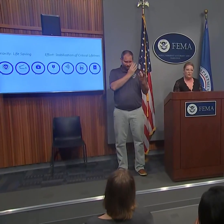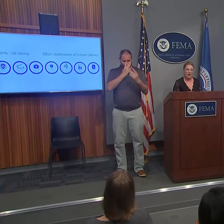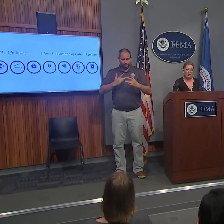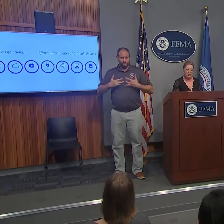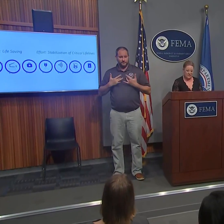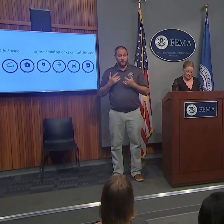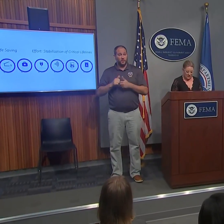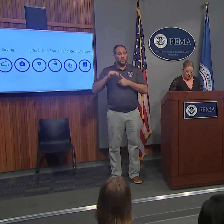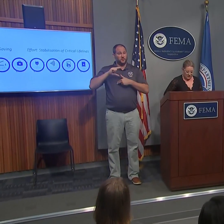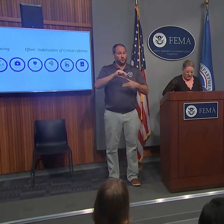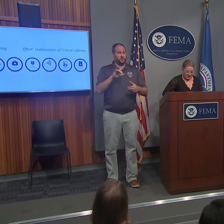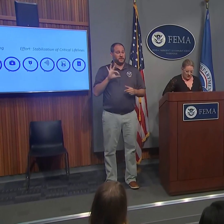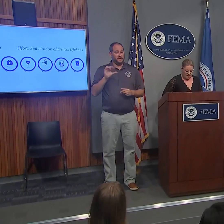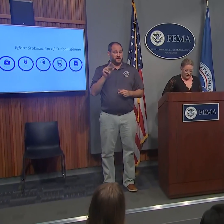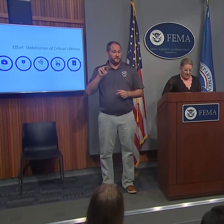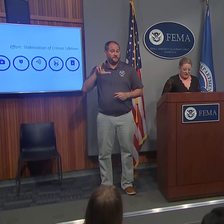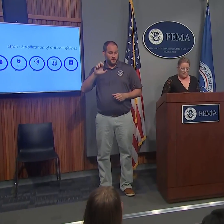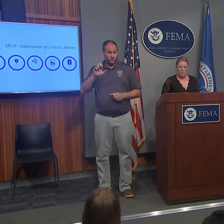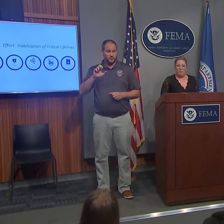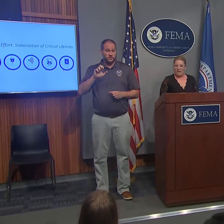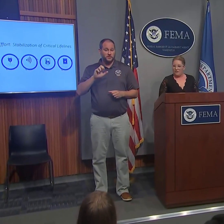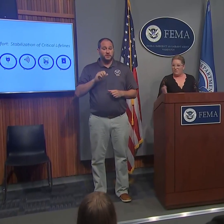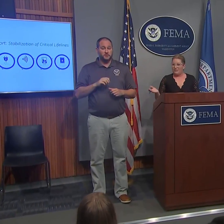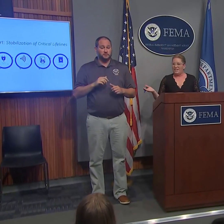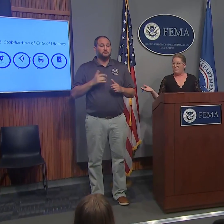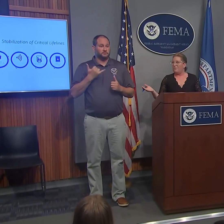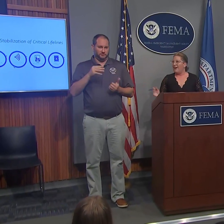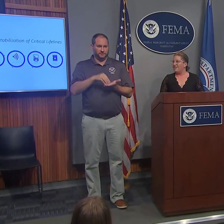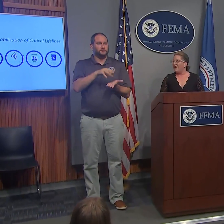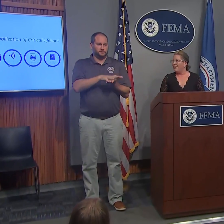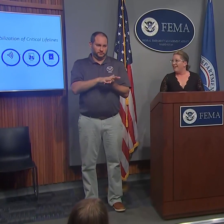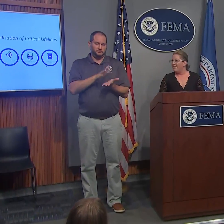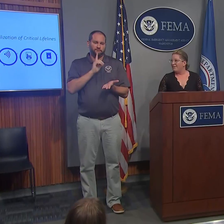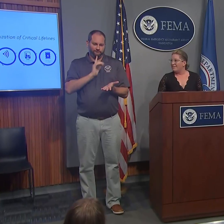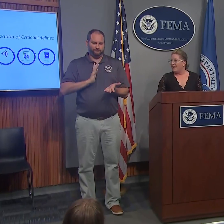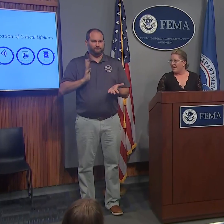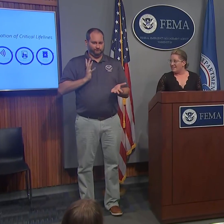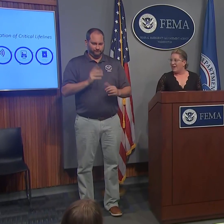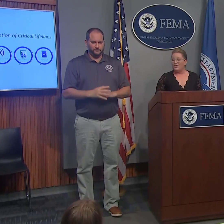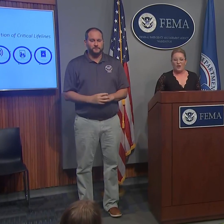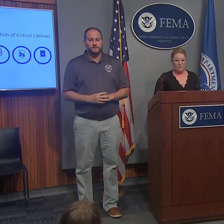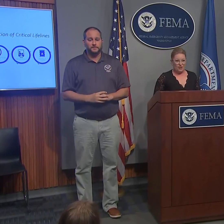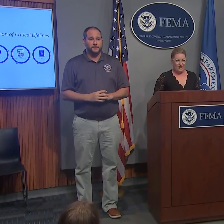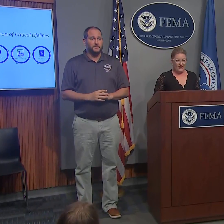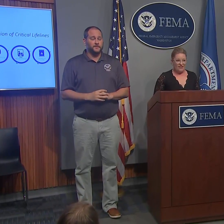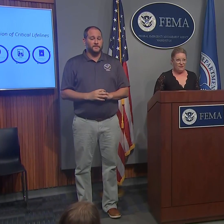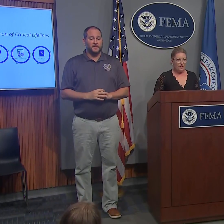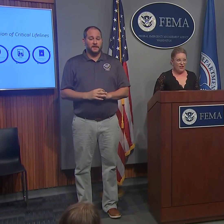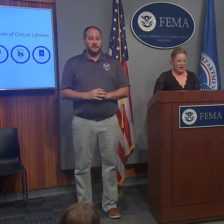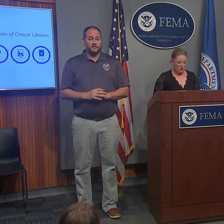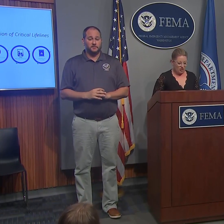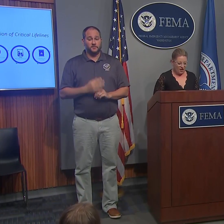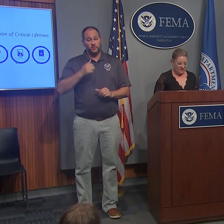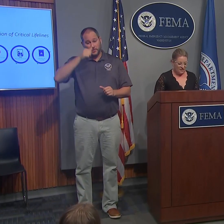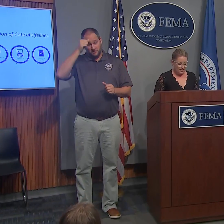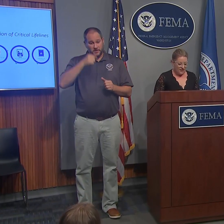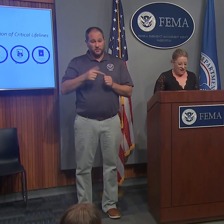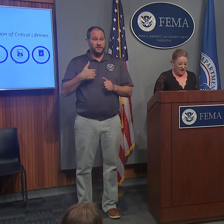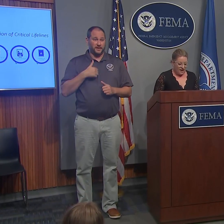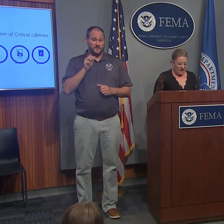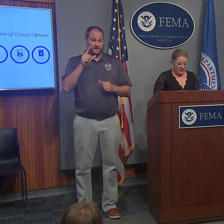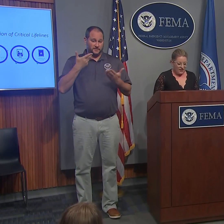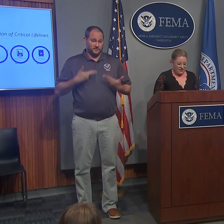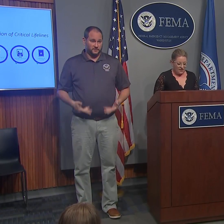is on the record. As a reminder, please keep in mind our ASL interpreter here for your camera shots.